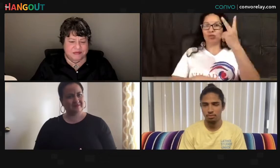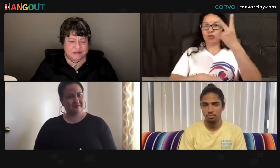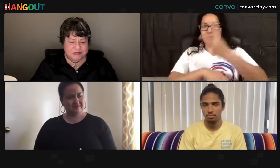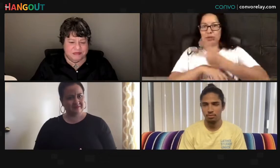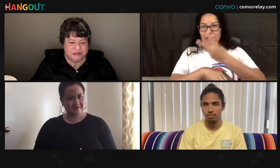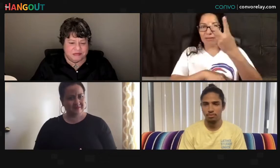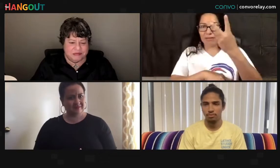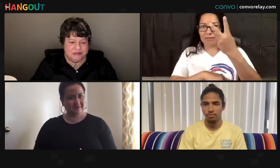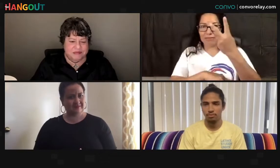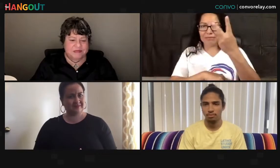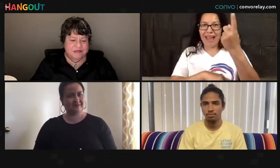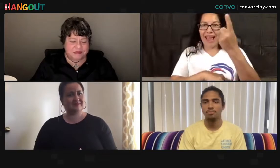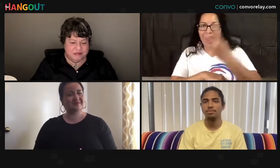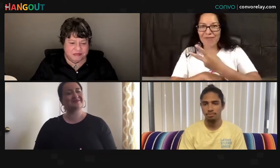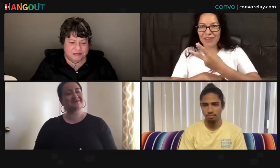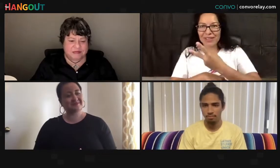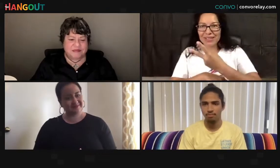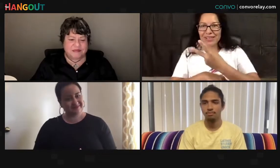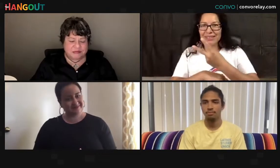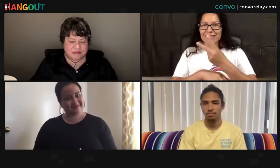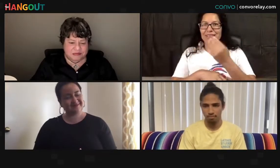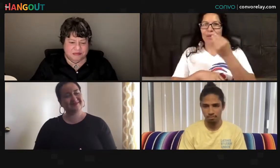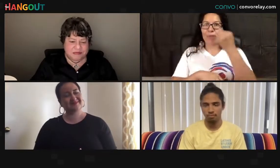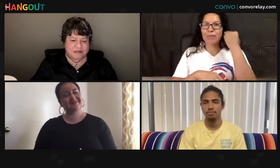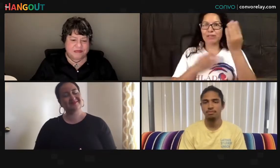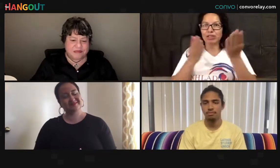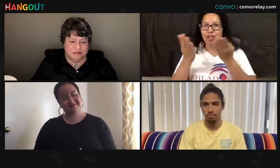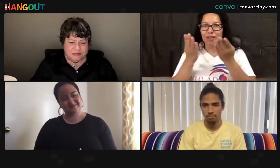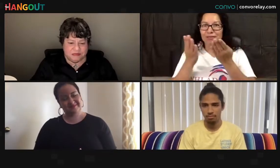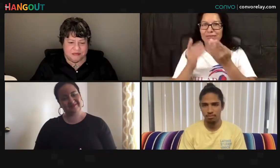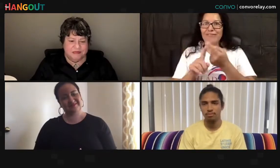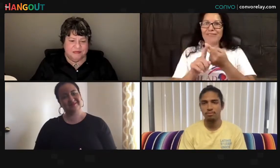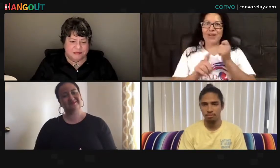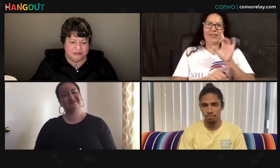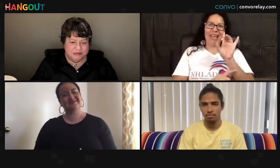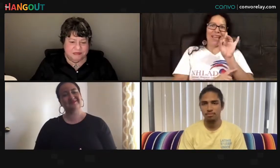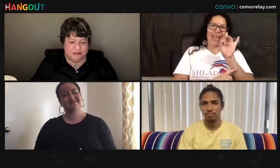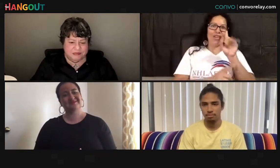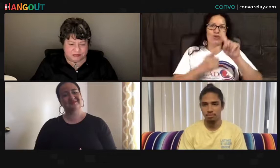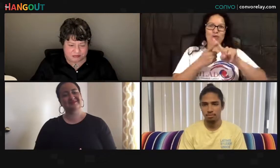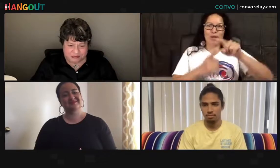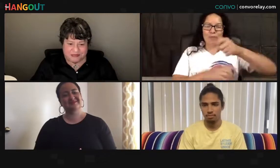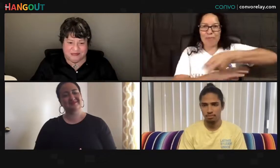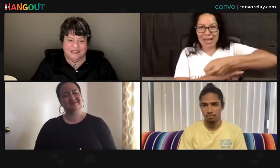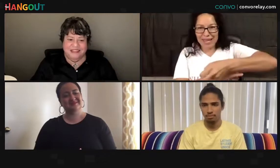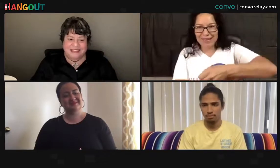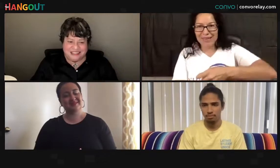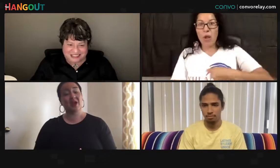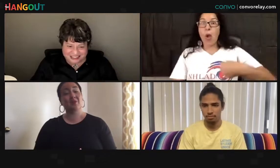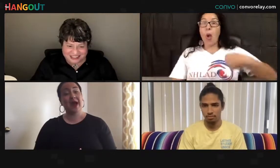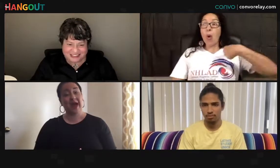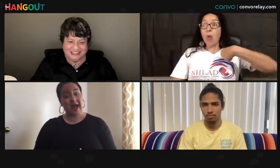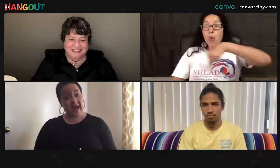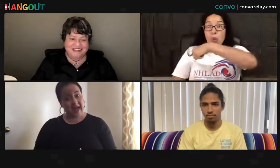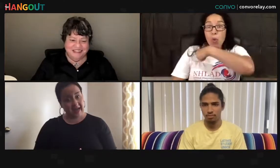just completely different. It was 2.5 days memorial service, literally from 8 a.m.